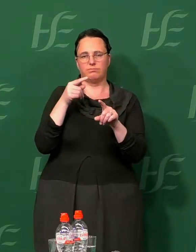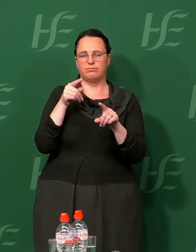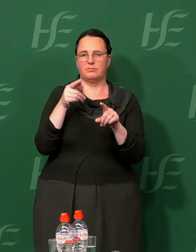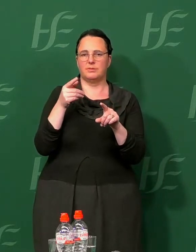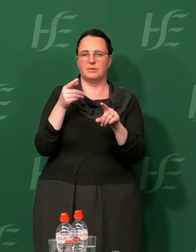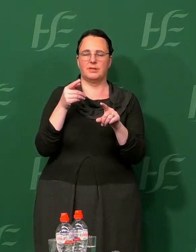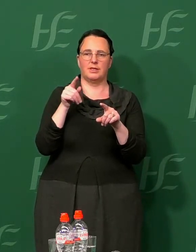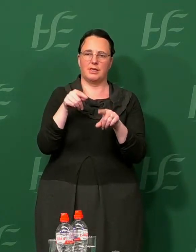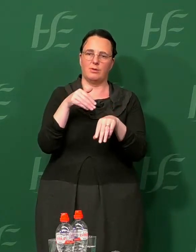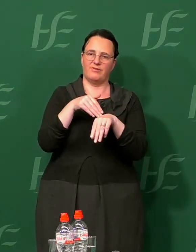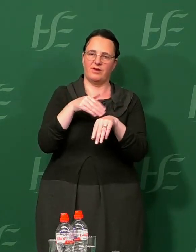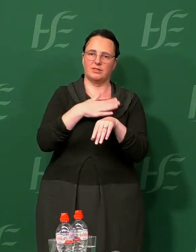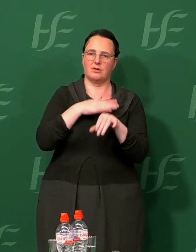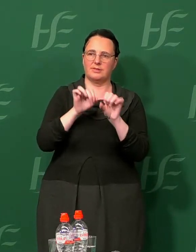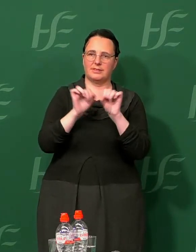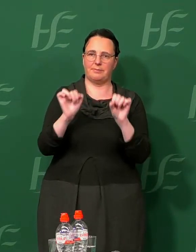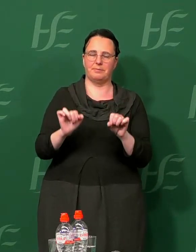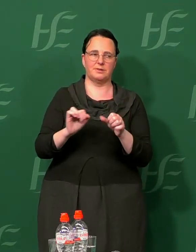healthcare systems.